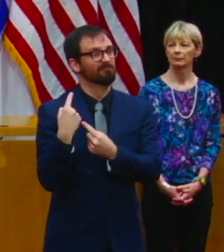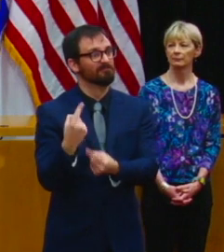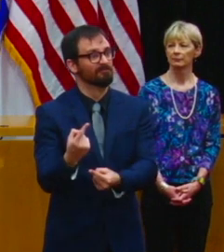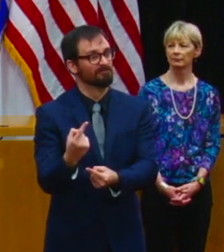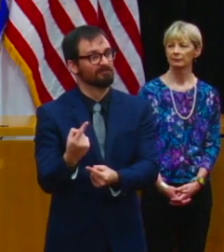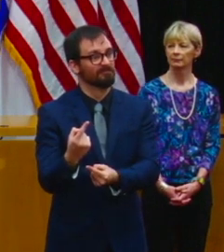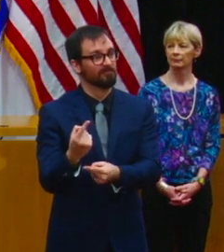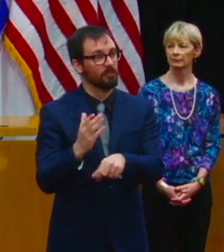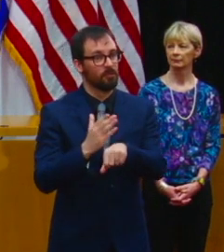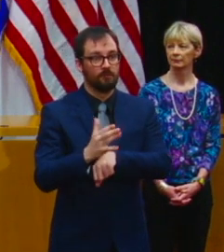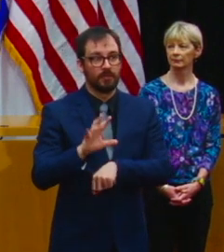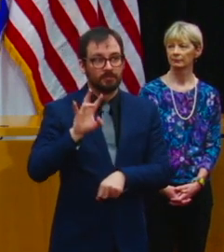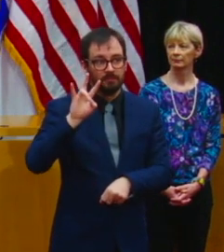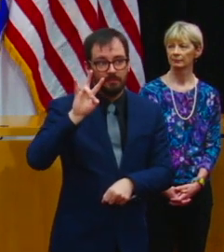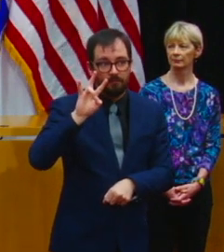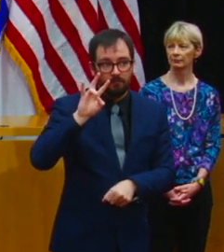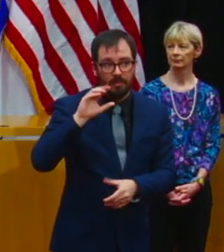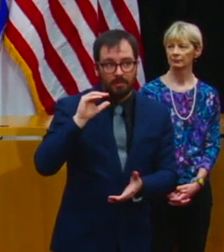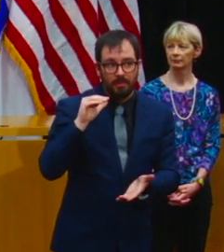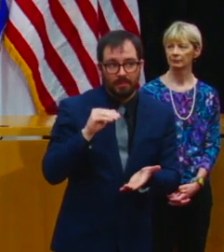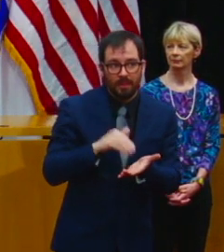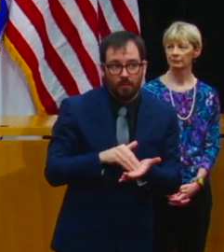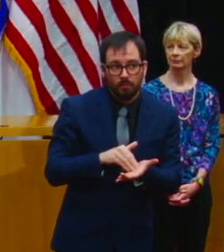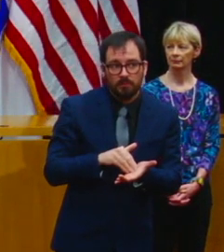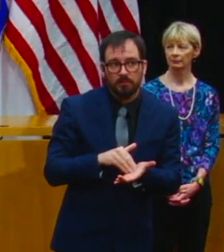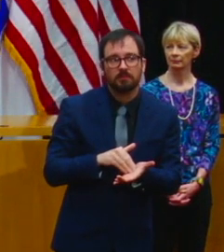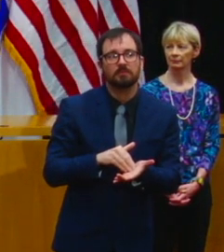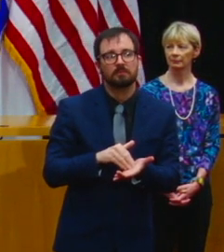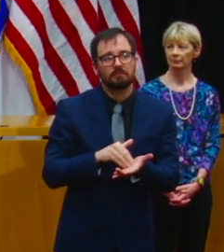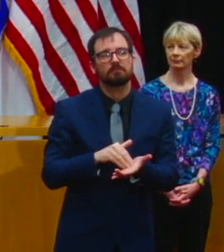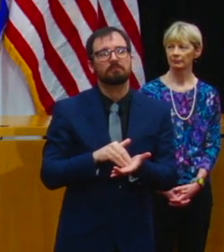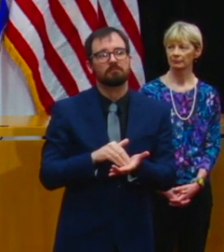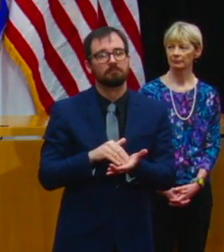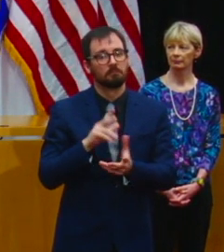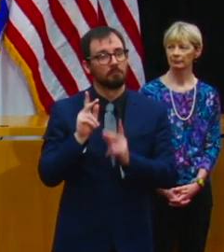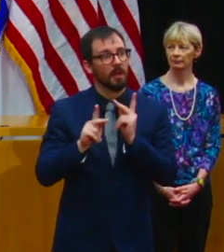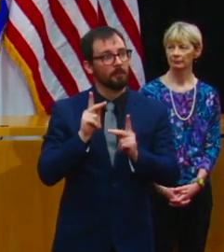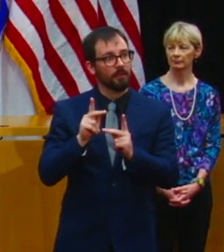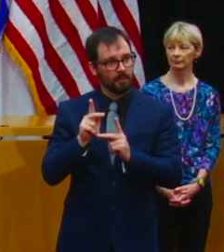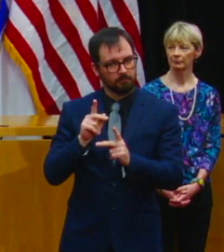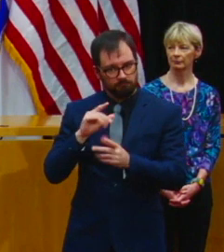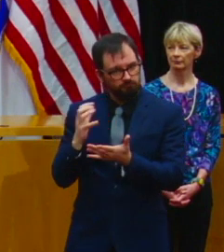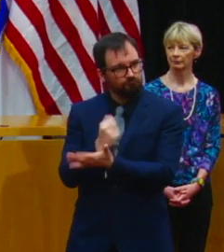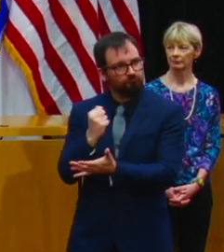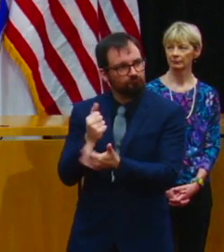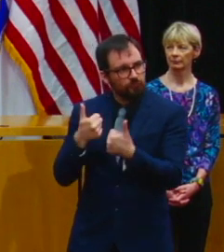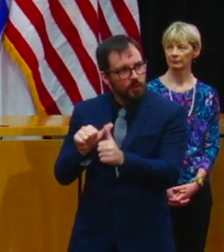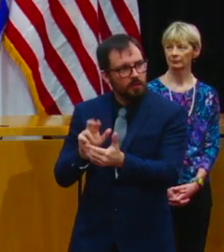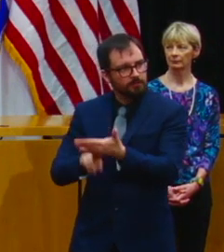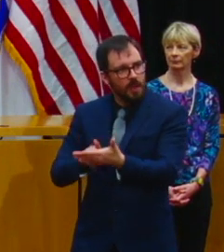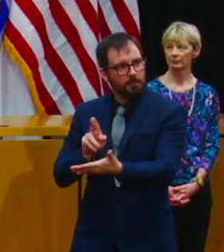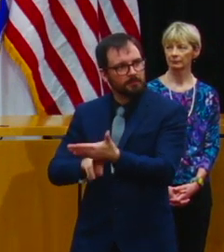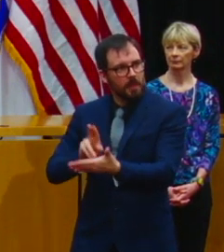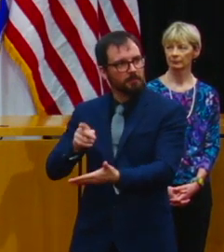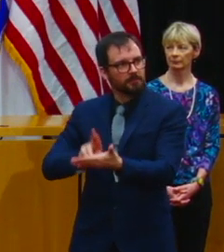single time someone uses the program, we learn a little bit more about how each individual is different.